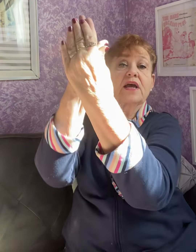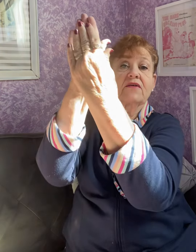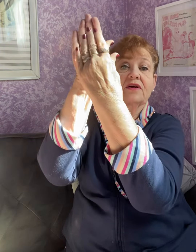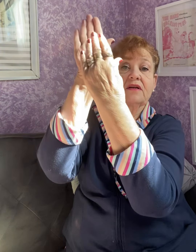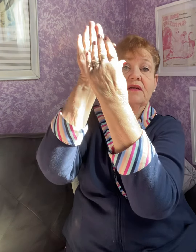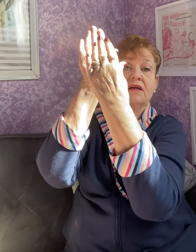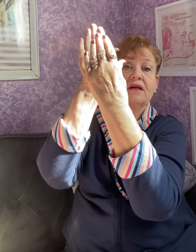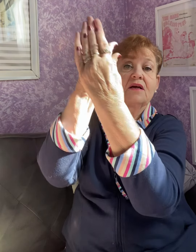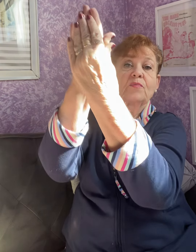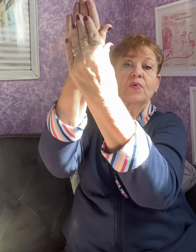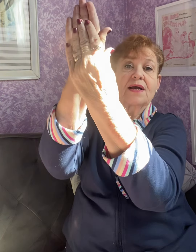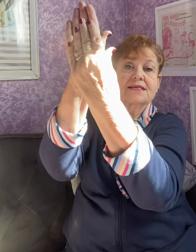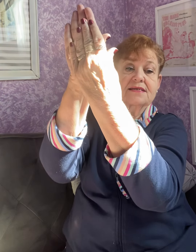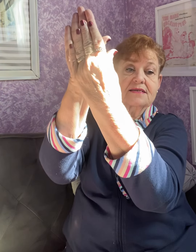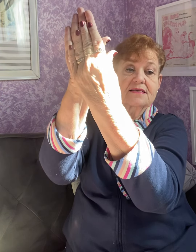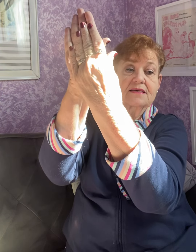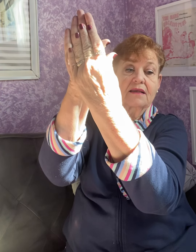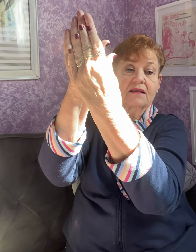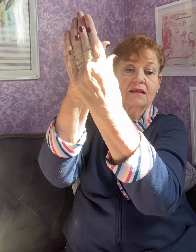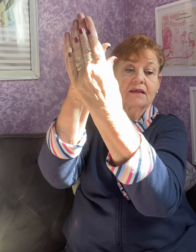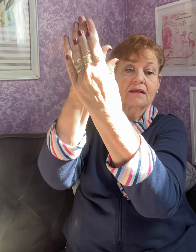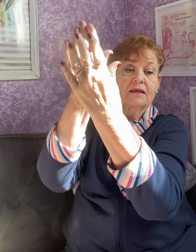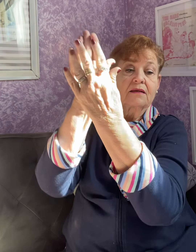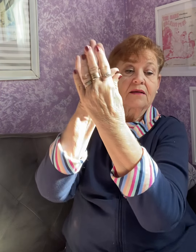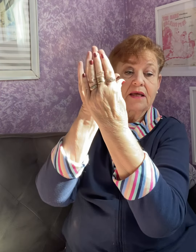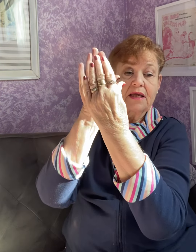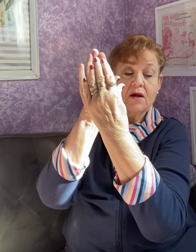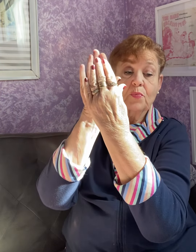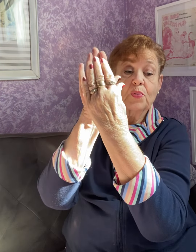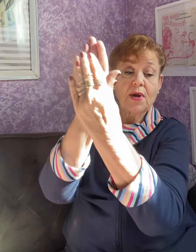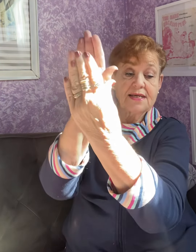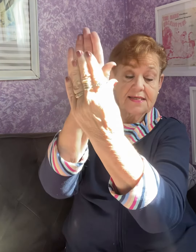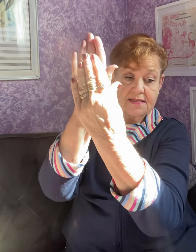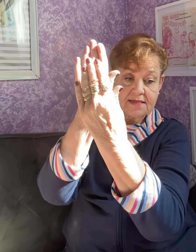heaven, presence, in our presence.